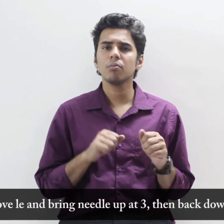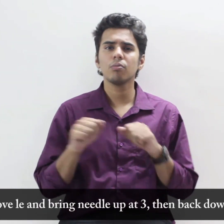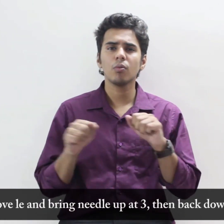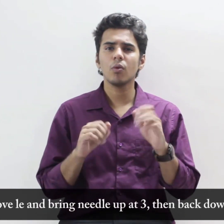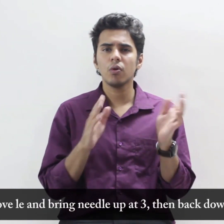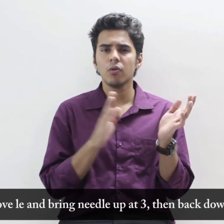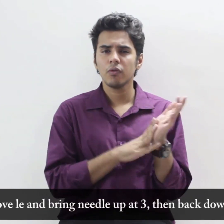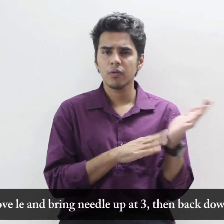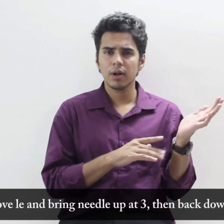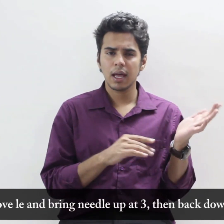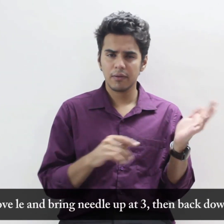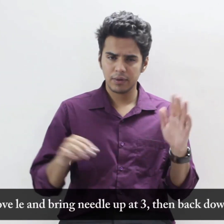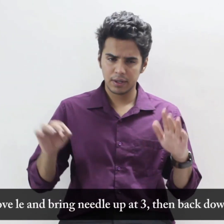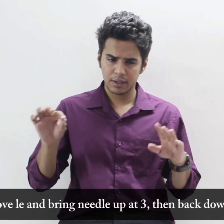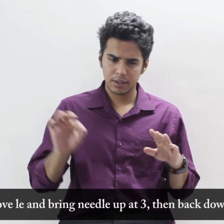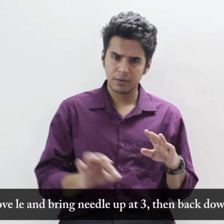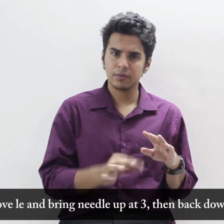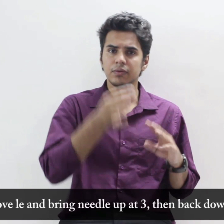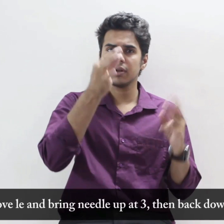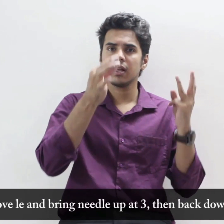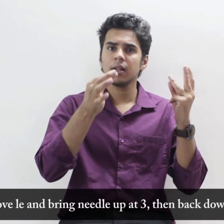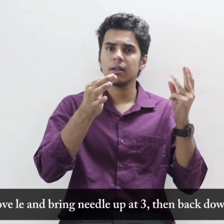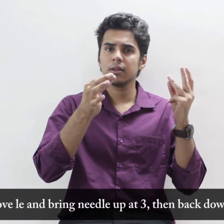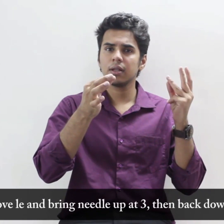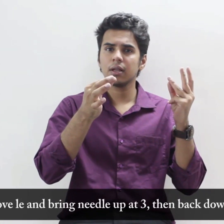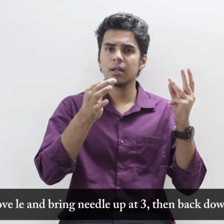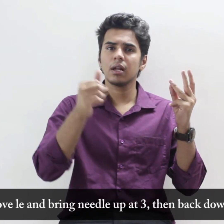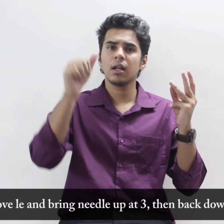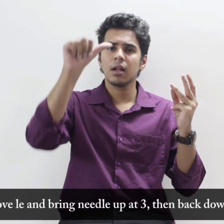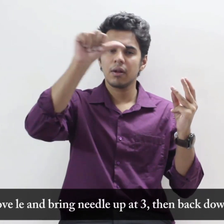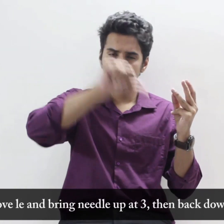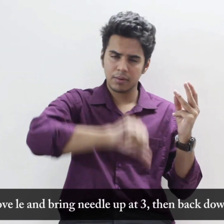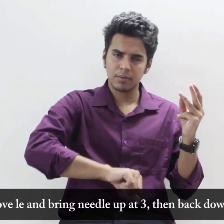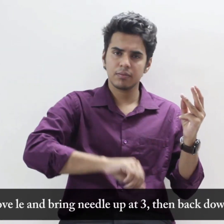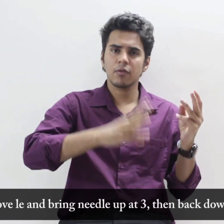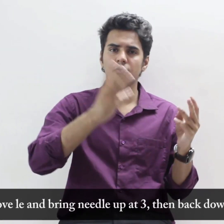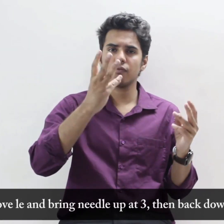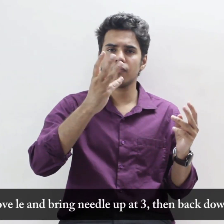Move and bring needle up at 3, then back down at 1.